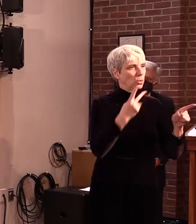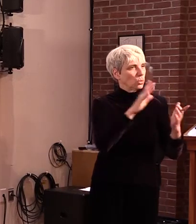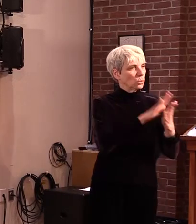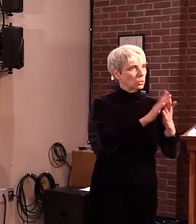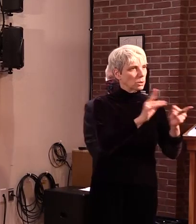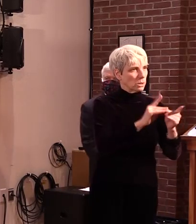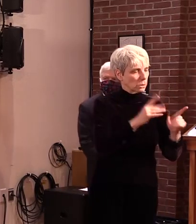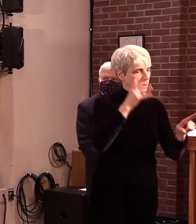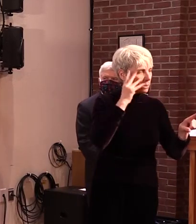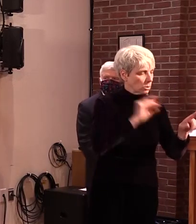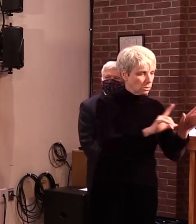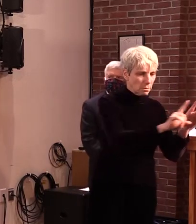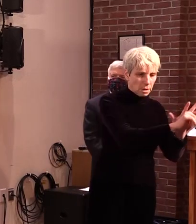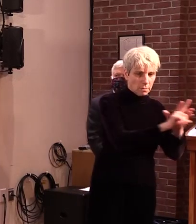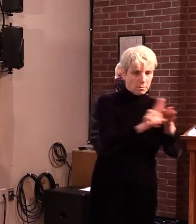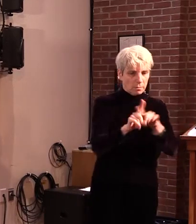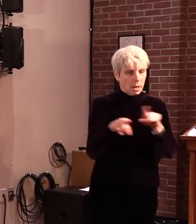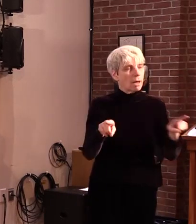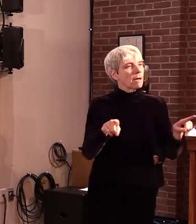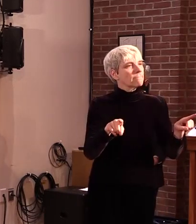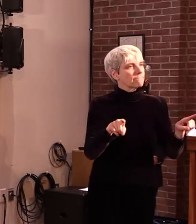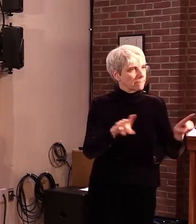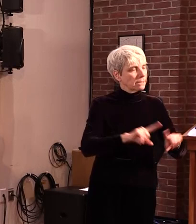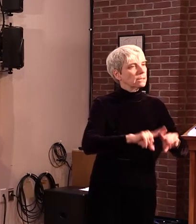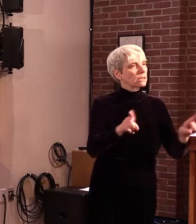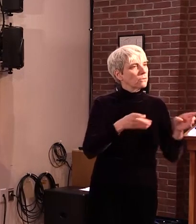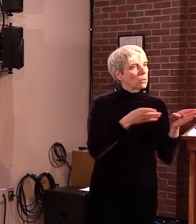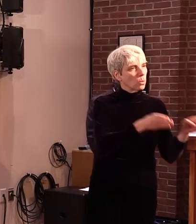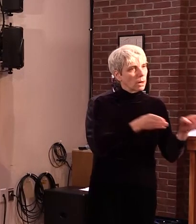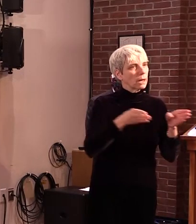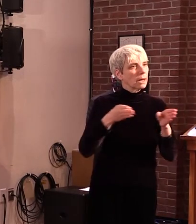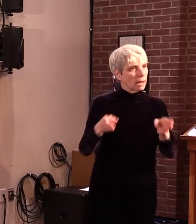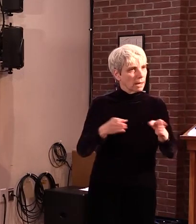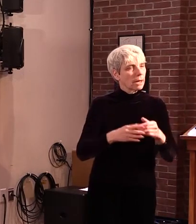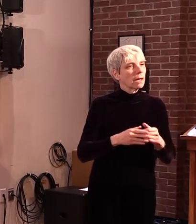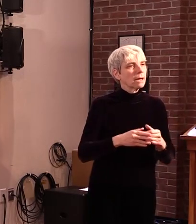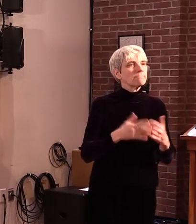flexibility is necessary in responding to the dynamics of this unprecedented emergency.